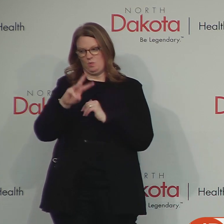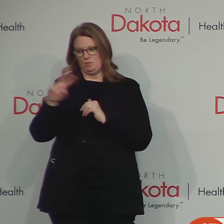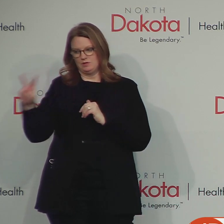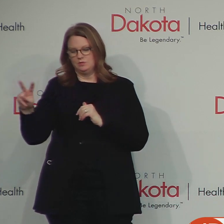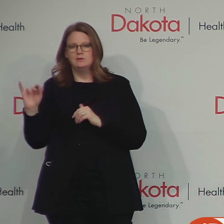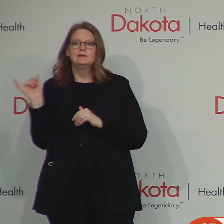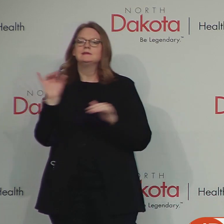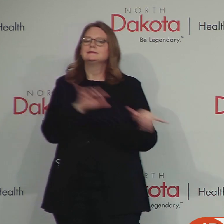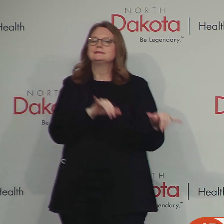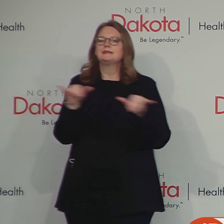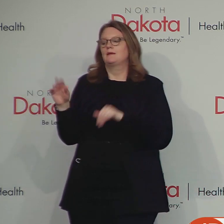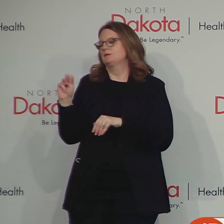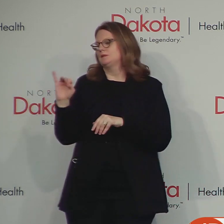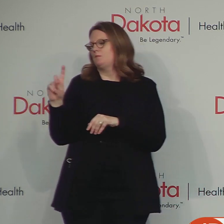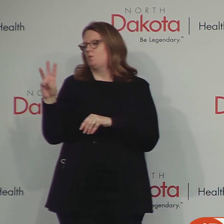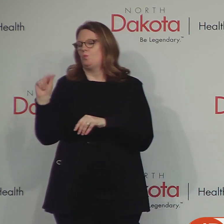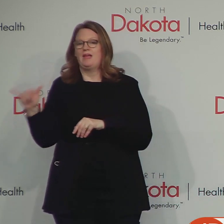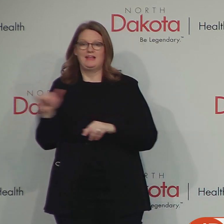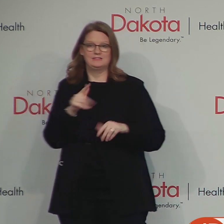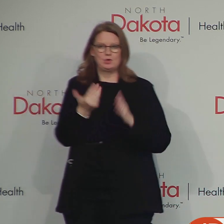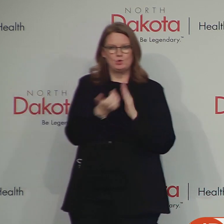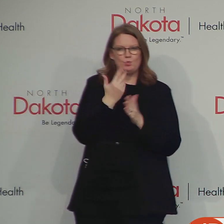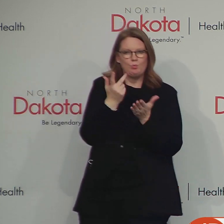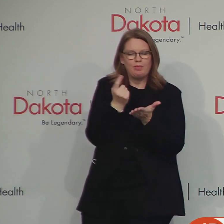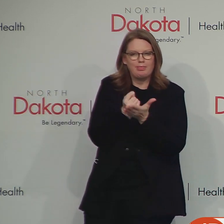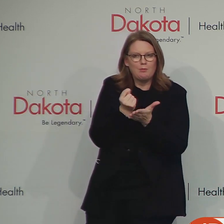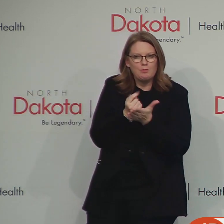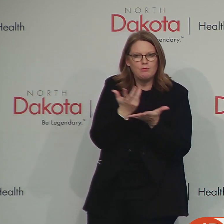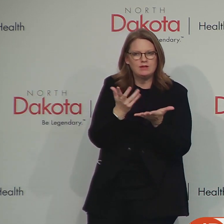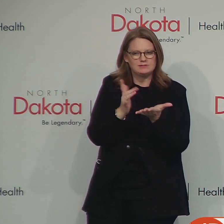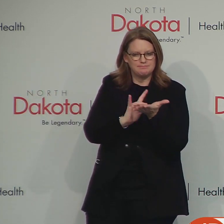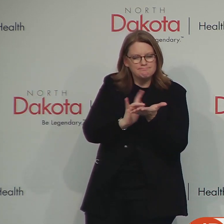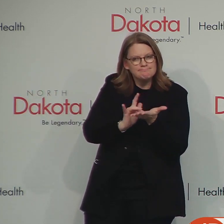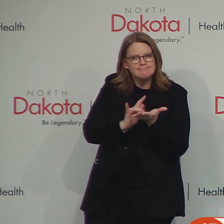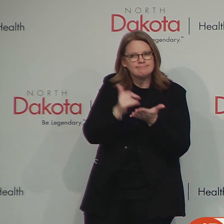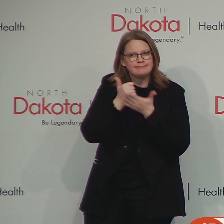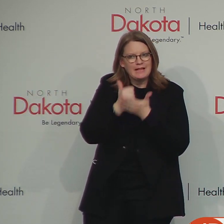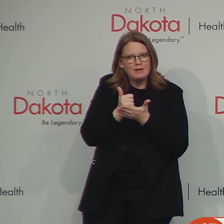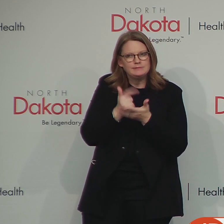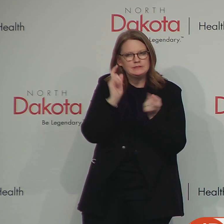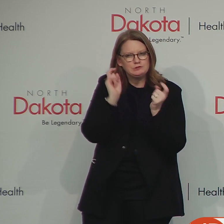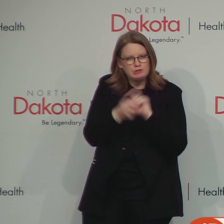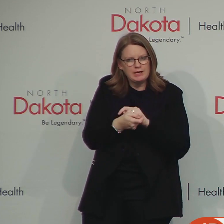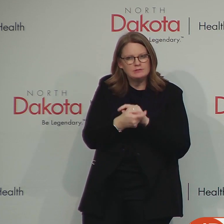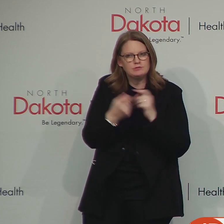Battle of Midway, though, new therapeutics are poised to alter the course of the battle.